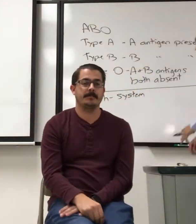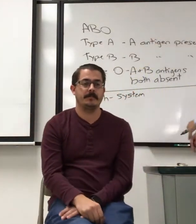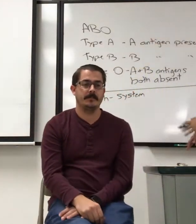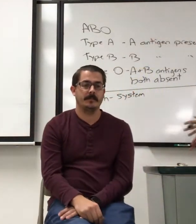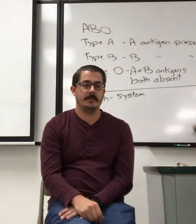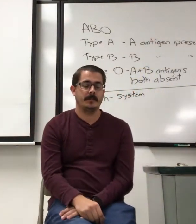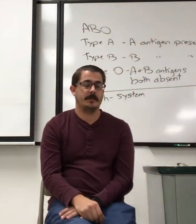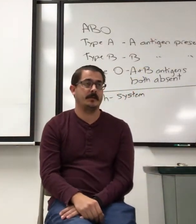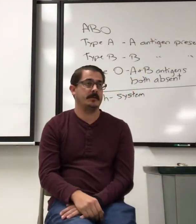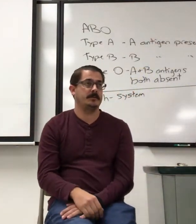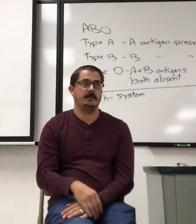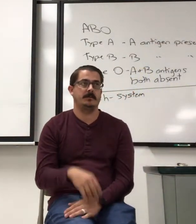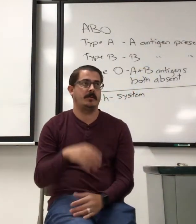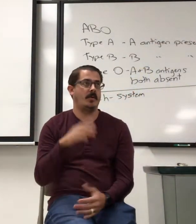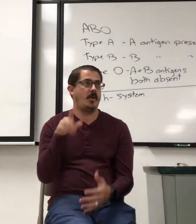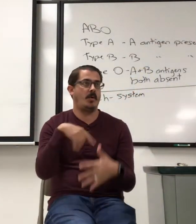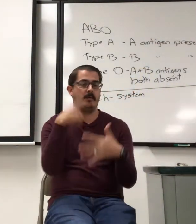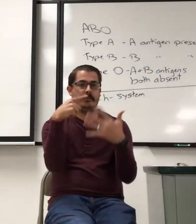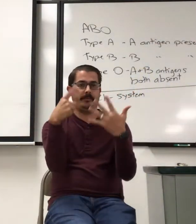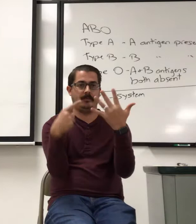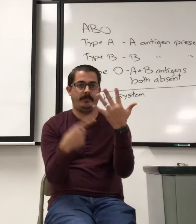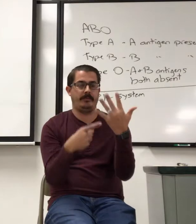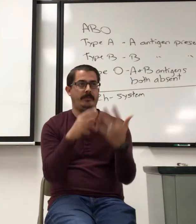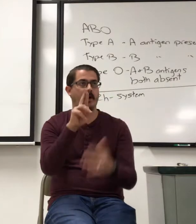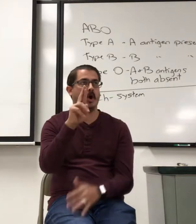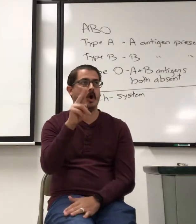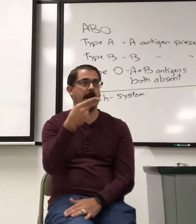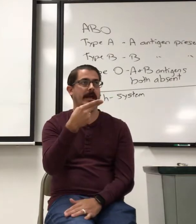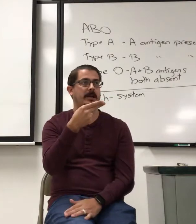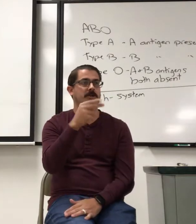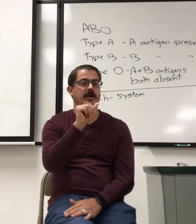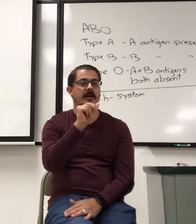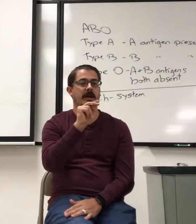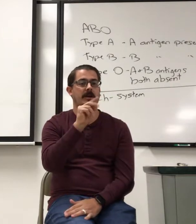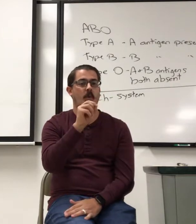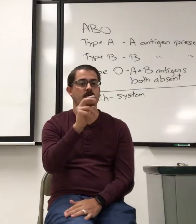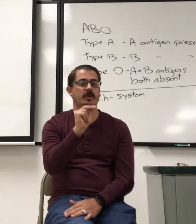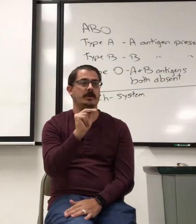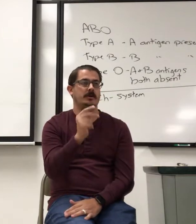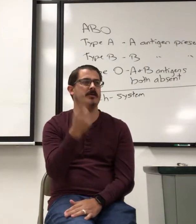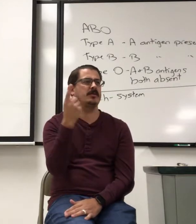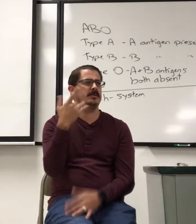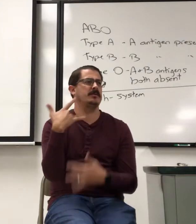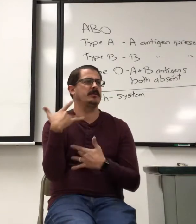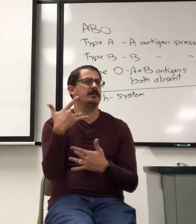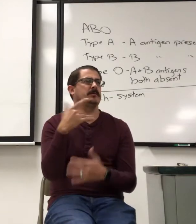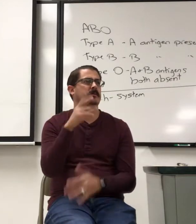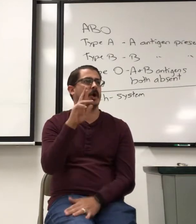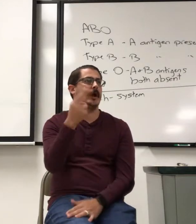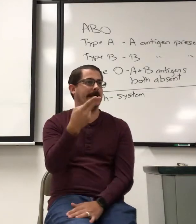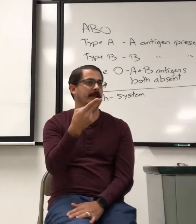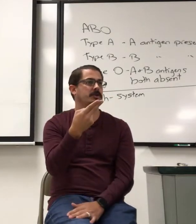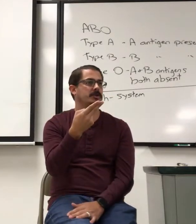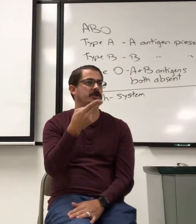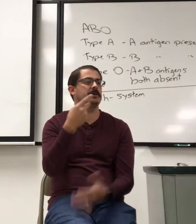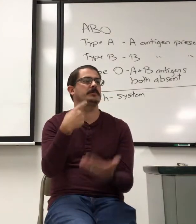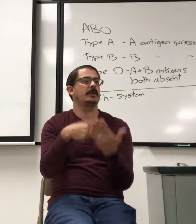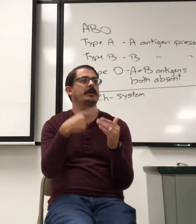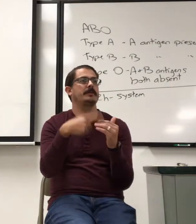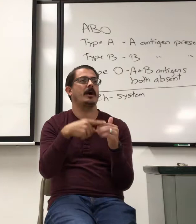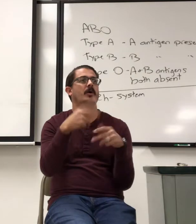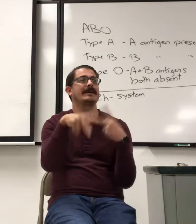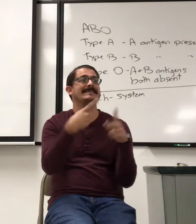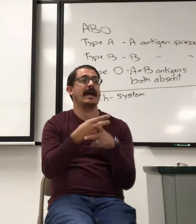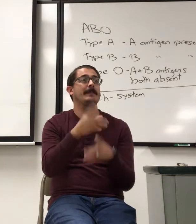there's a whole slew of RH antigens. Usually the one that, when I say RH, I'm referring to